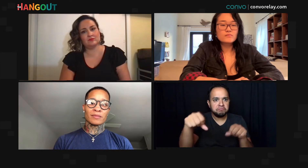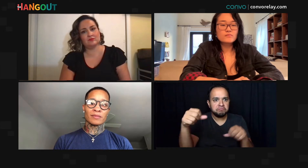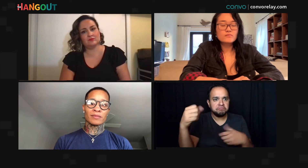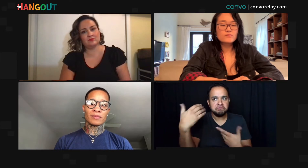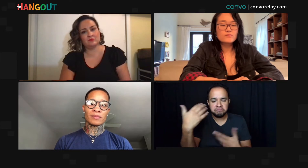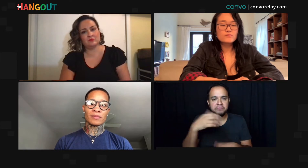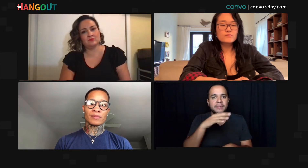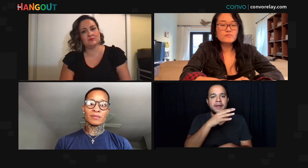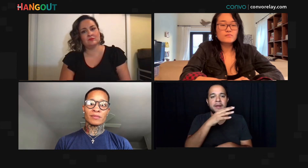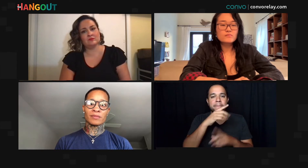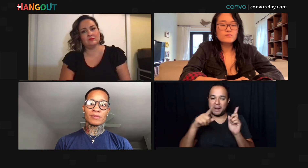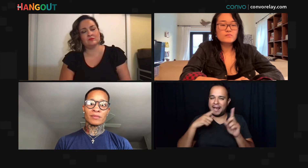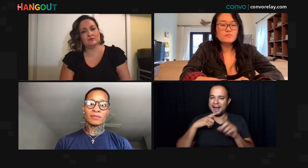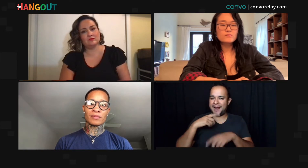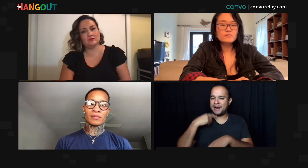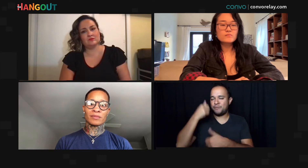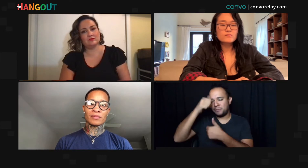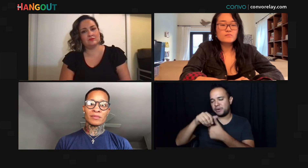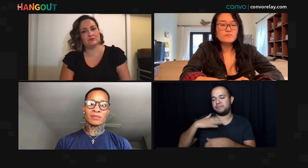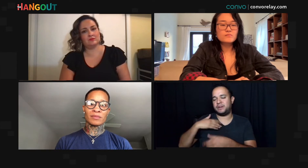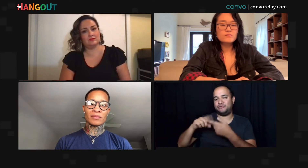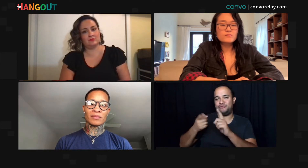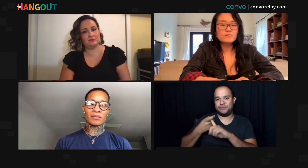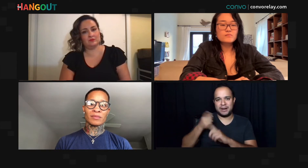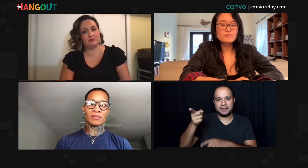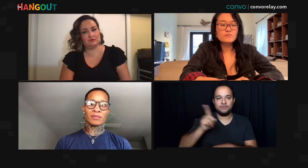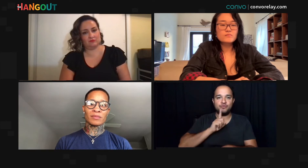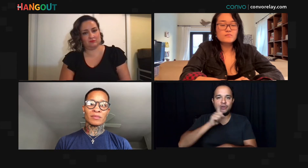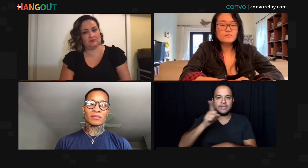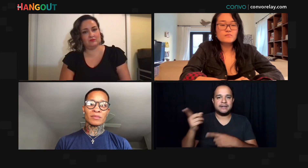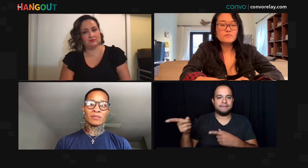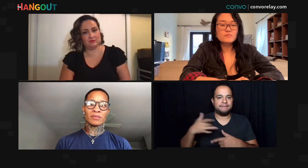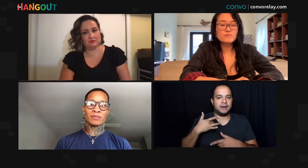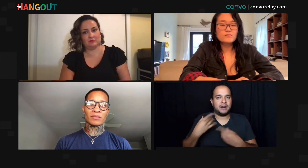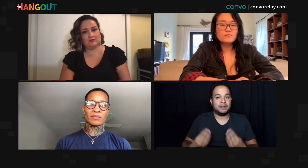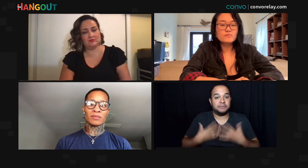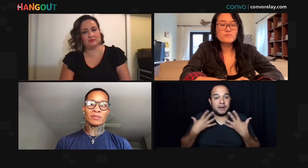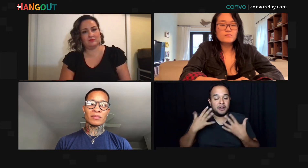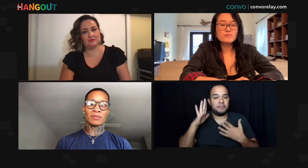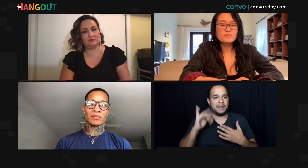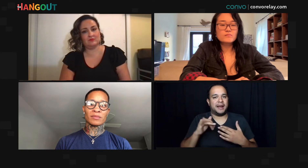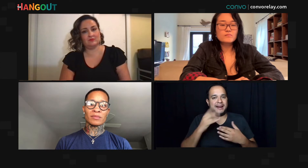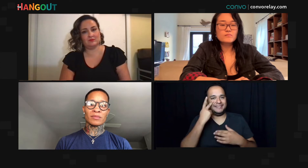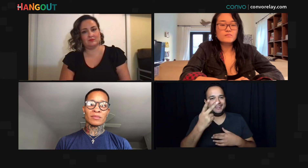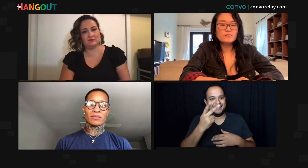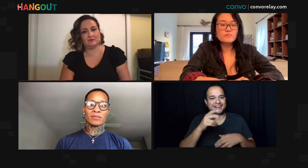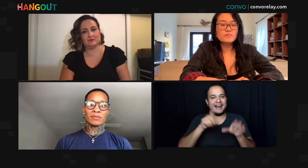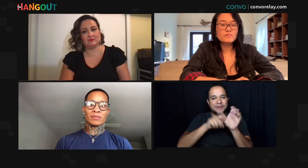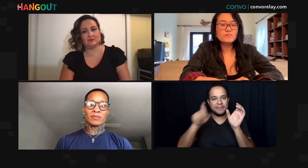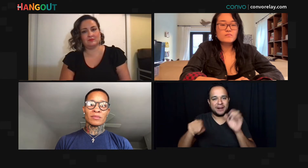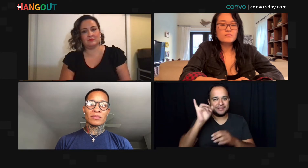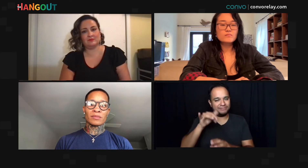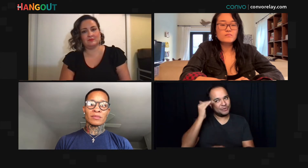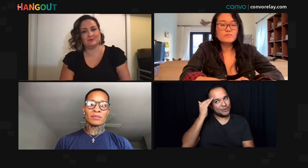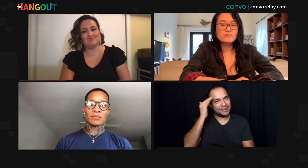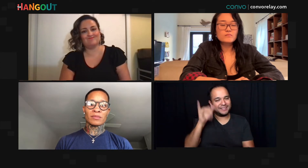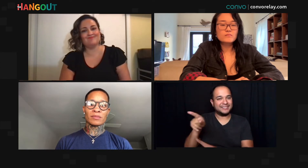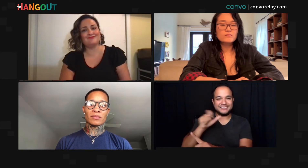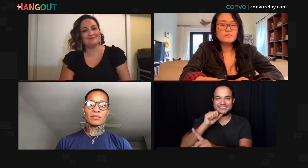day. I'm seeing this more and more, but I remember a friend of mine who felt inspired by